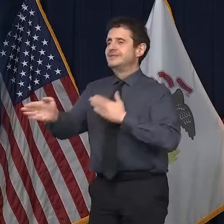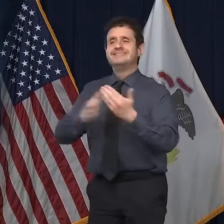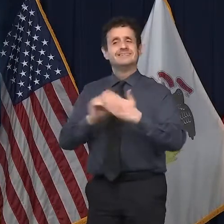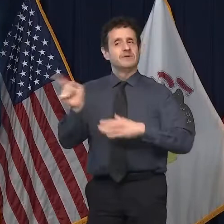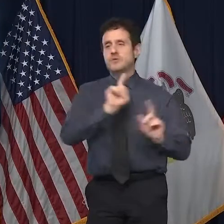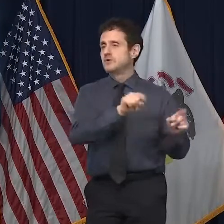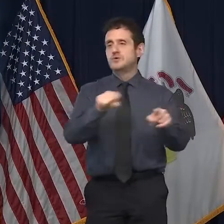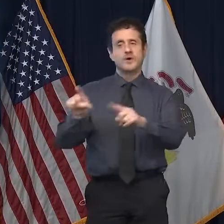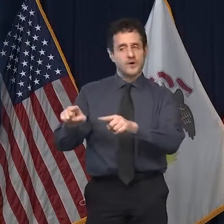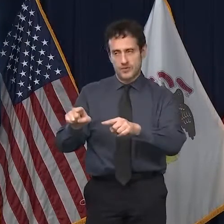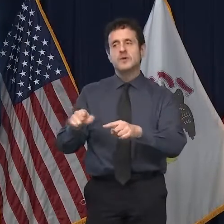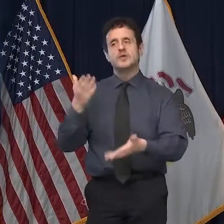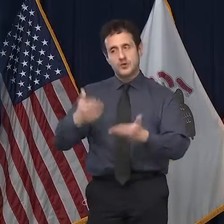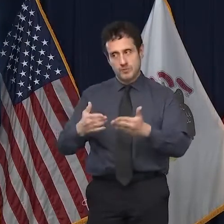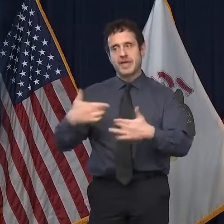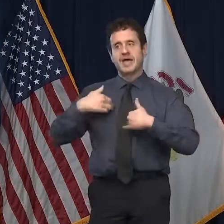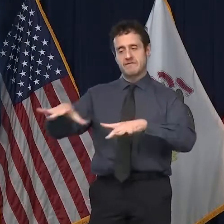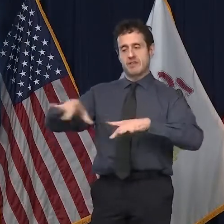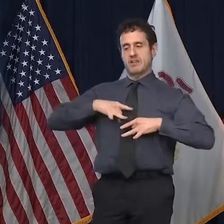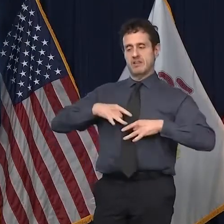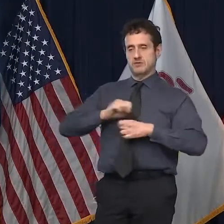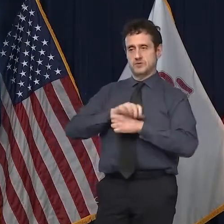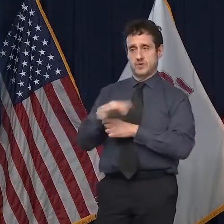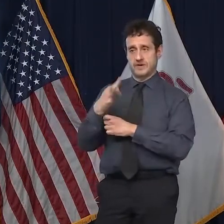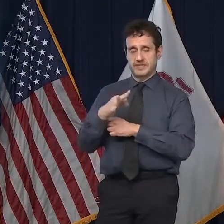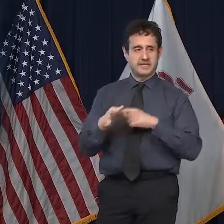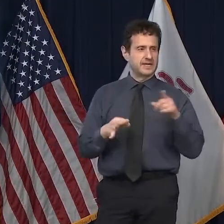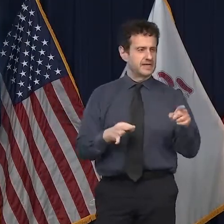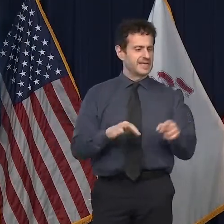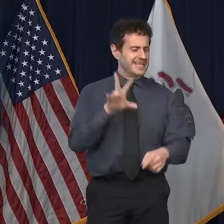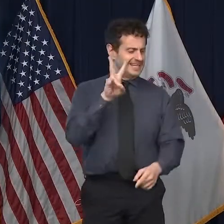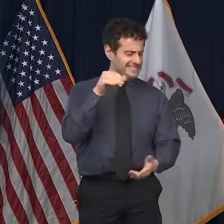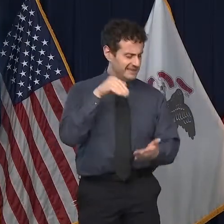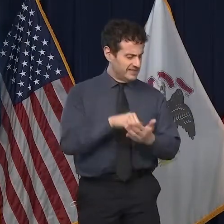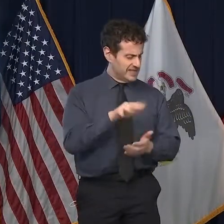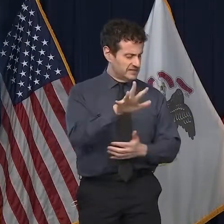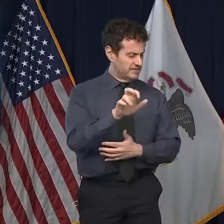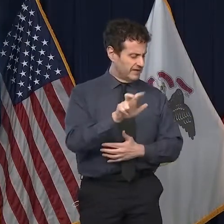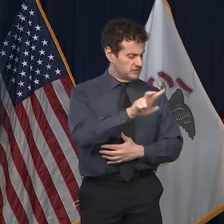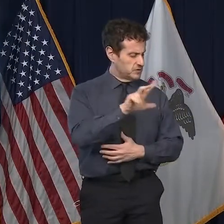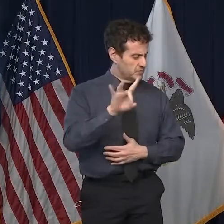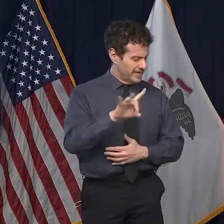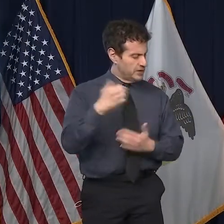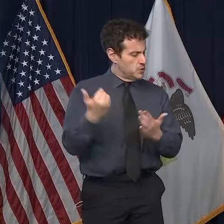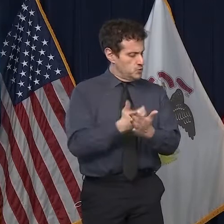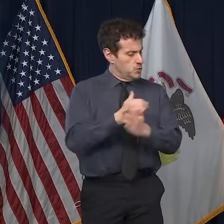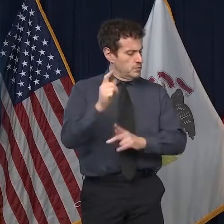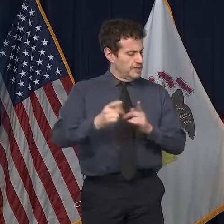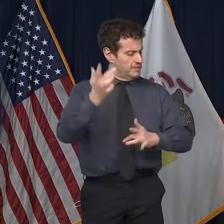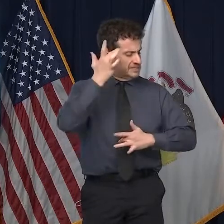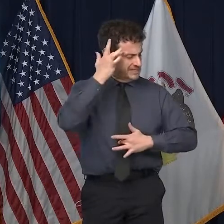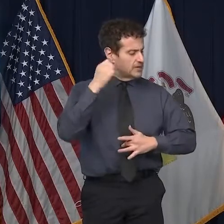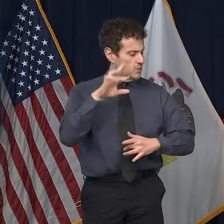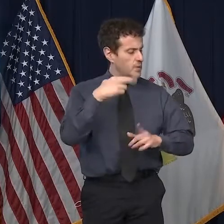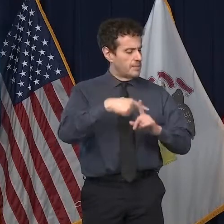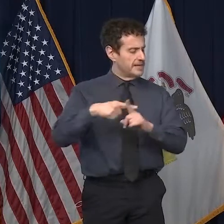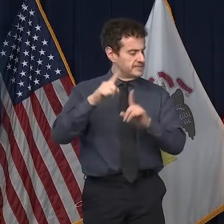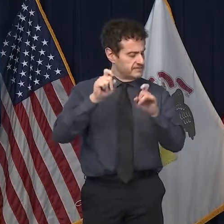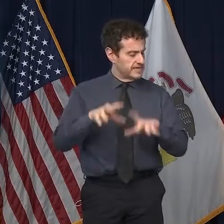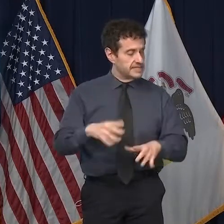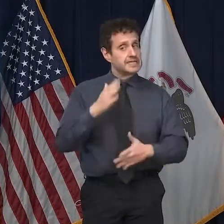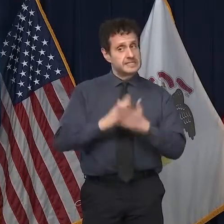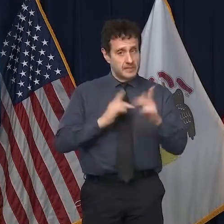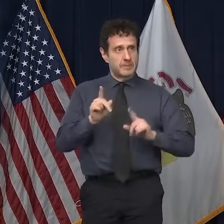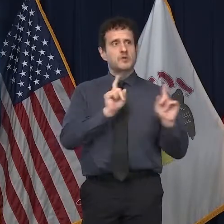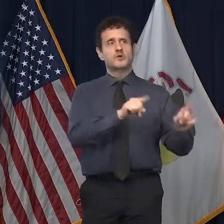be exposed. And Dr. Zeke, are these the 7,538, are those new cases or just positive tests? Because some people retested 2 or 3